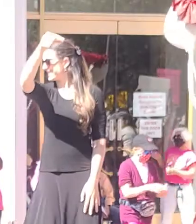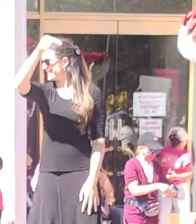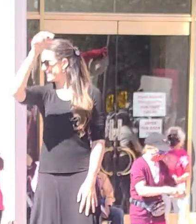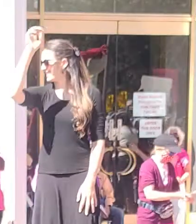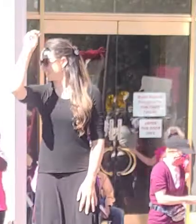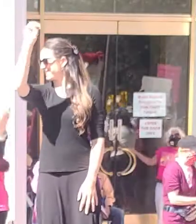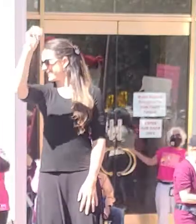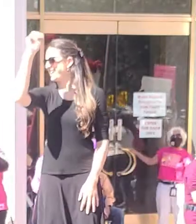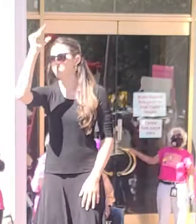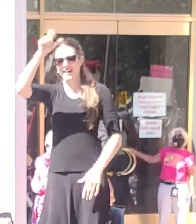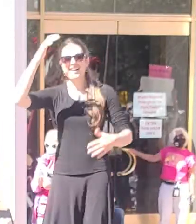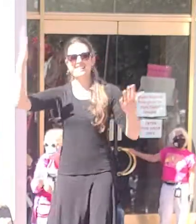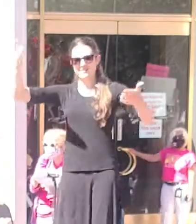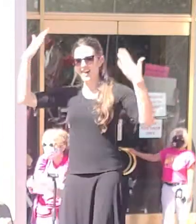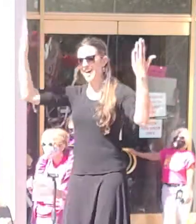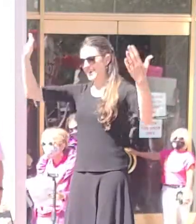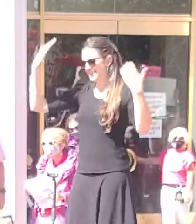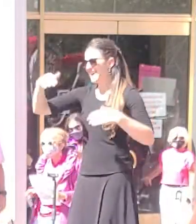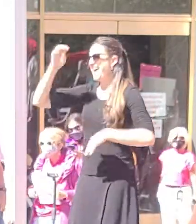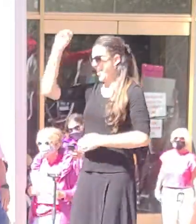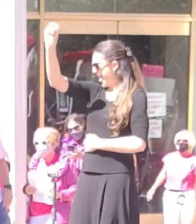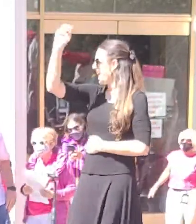MLG! Come on, the kids!